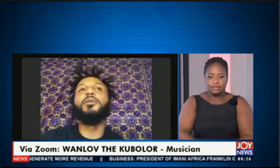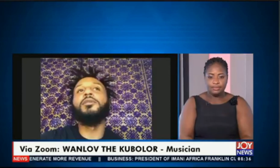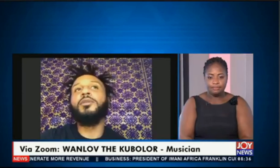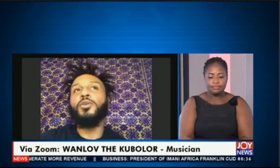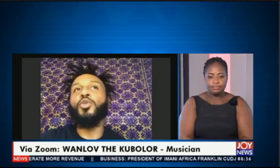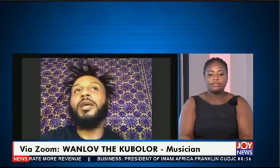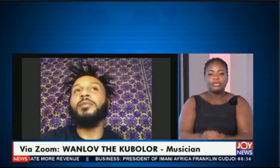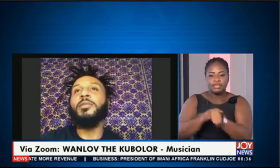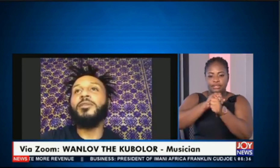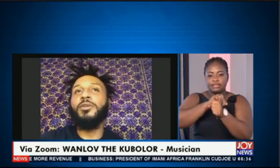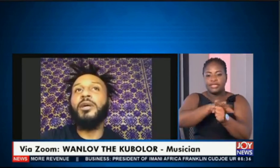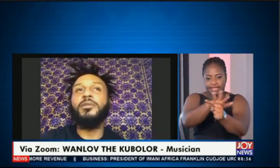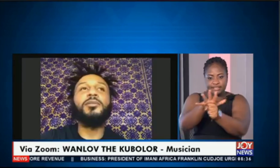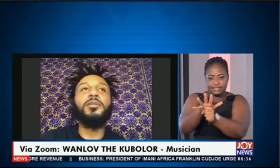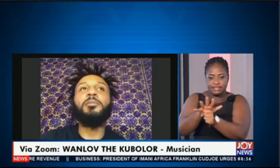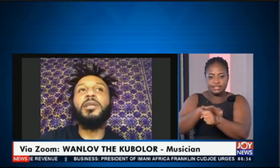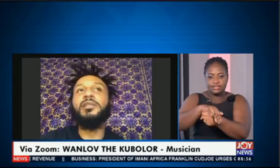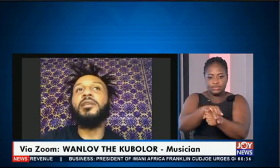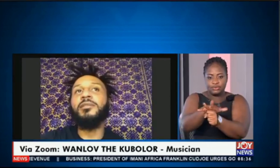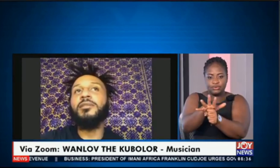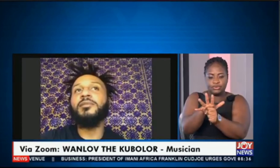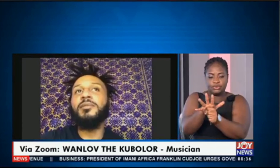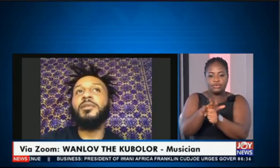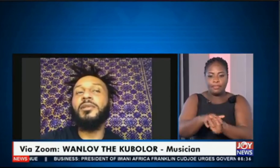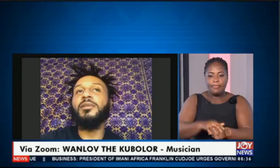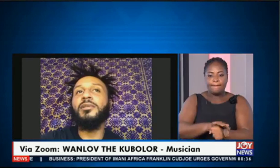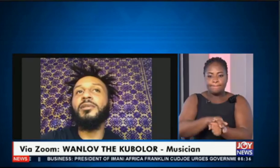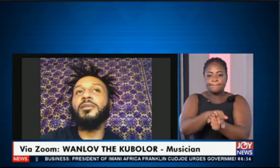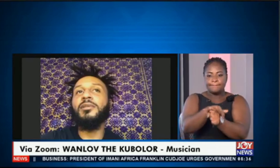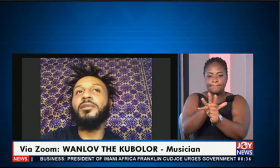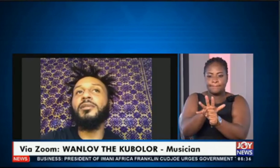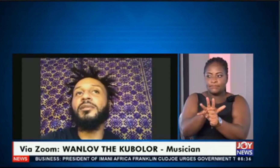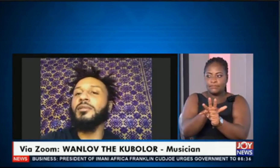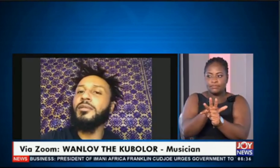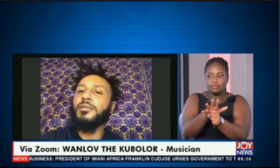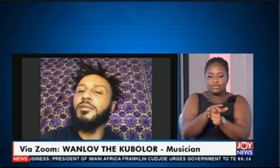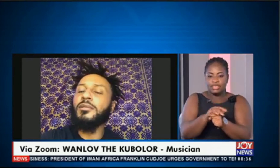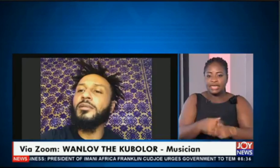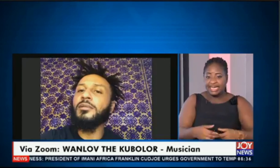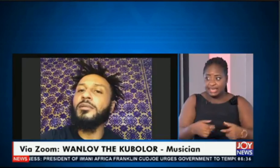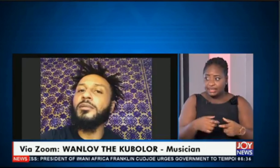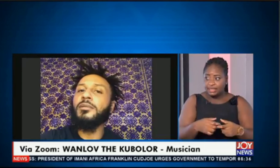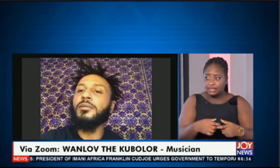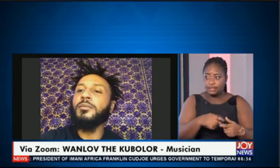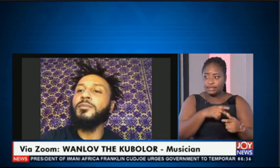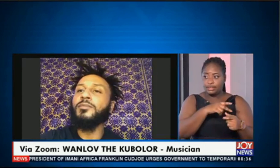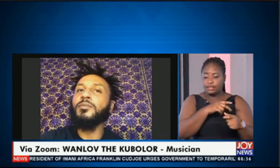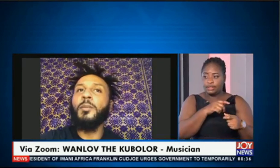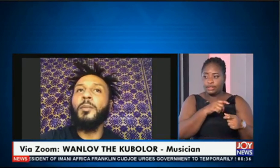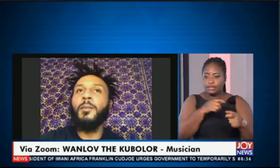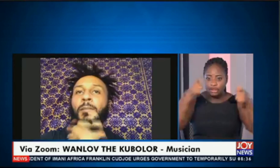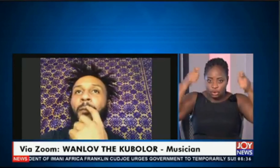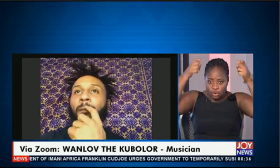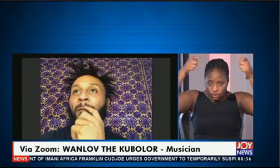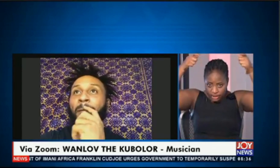Yes. Corona means Corona. crown. Yes. So a king's crown. How would you sign that one too? King. A chief